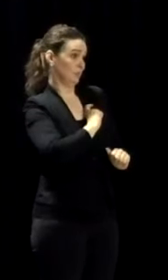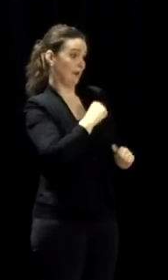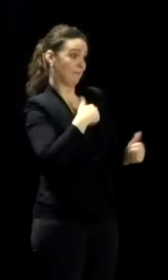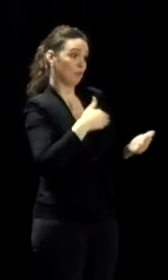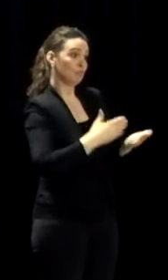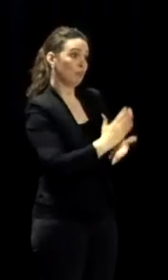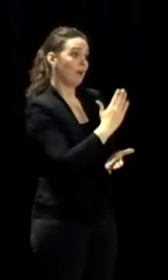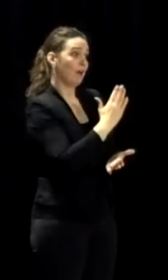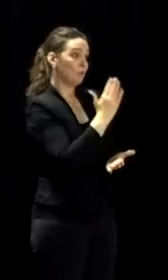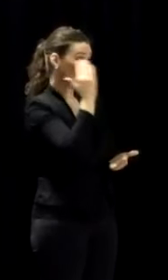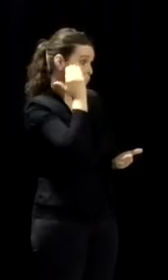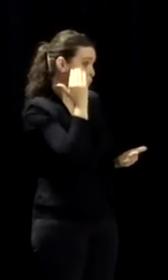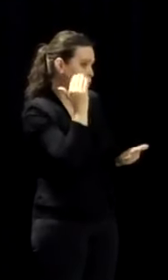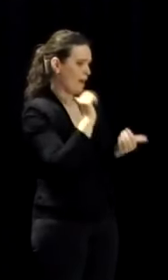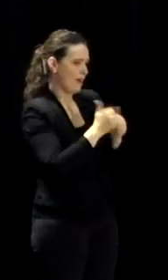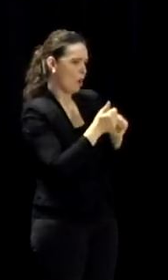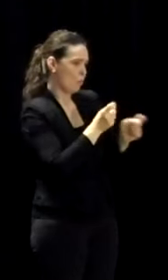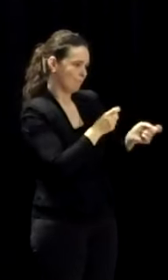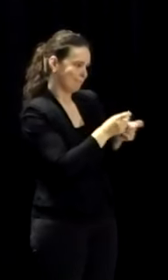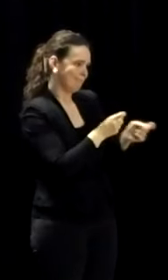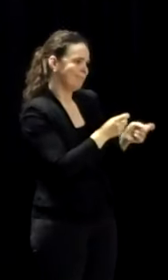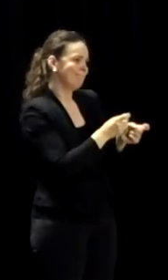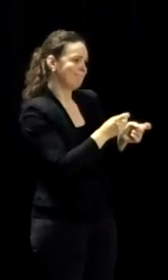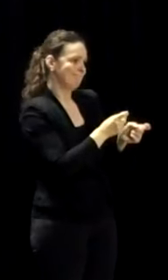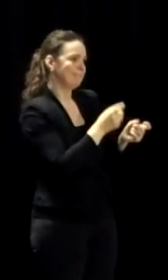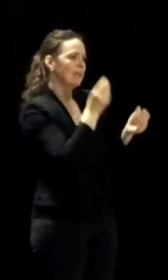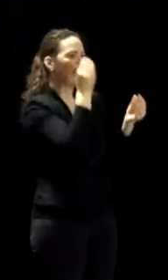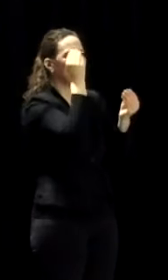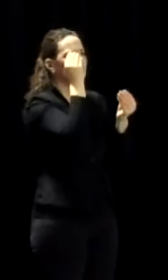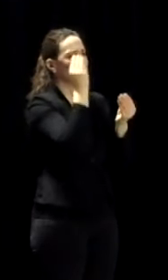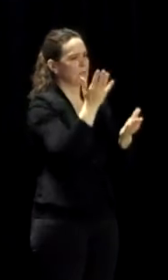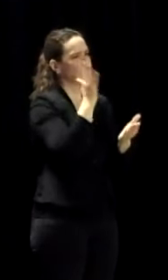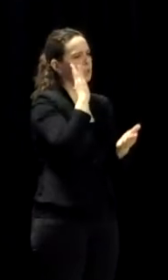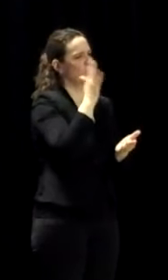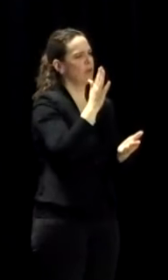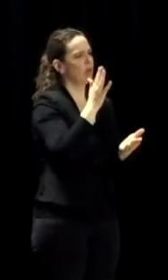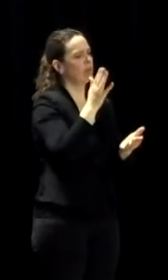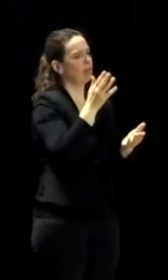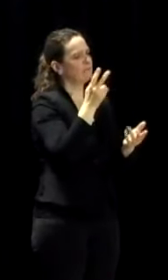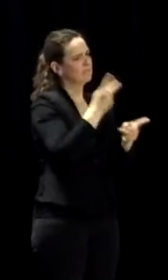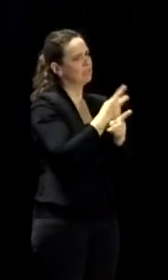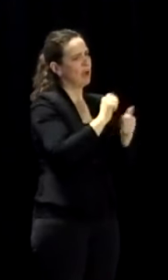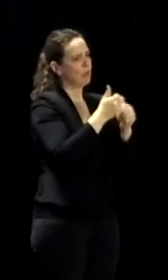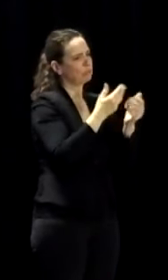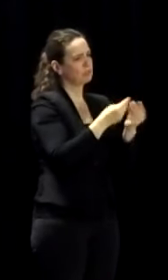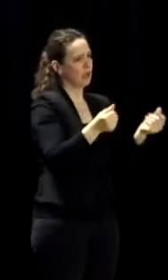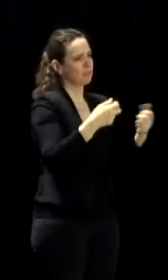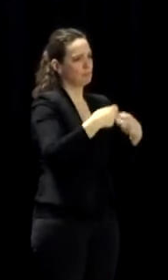know, they have all the information and they understand all the tools that are available. Sheriff, is there anything you want to add to that?